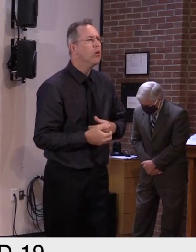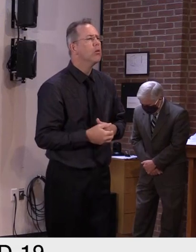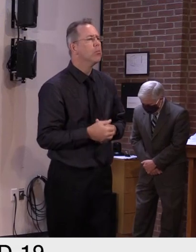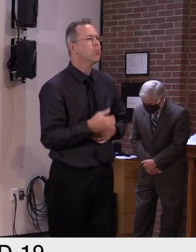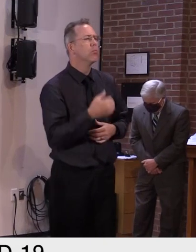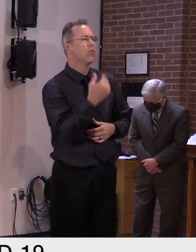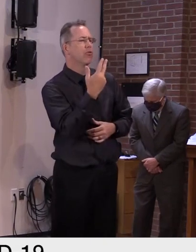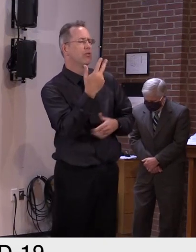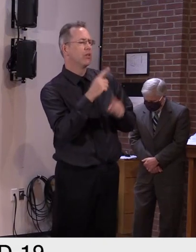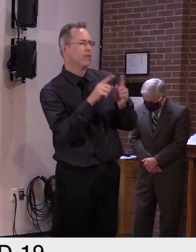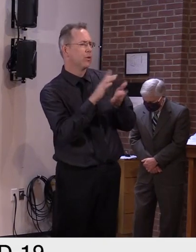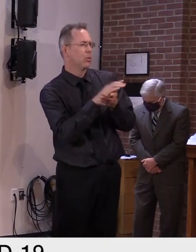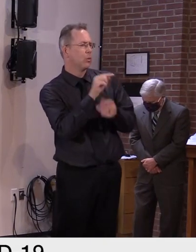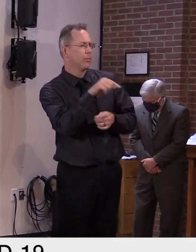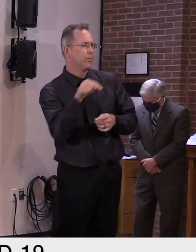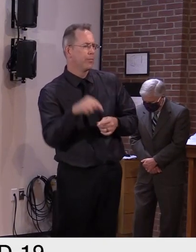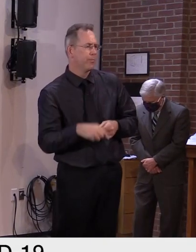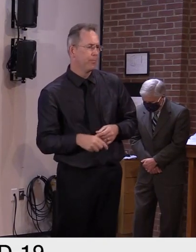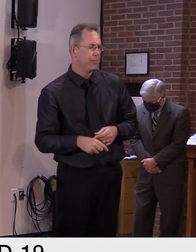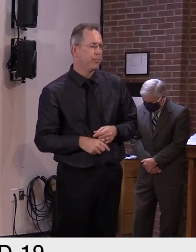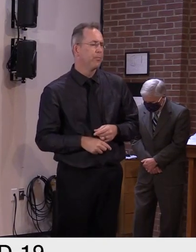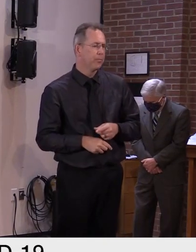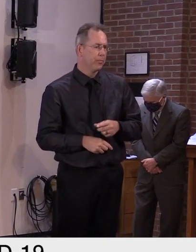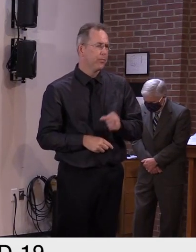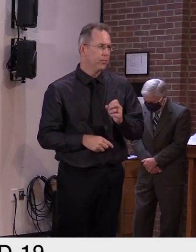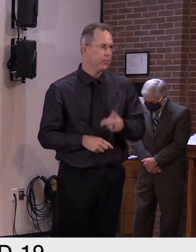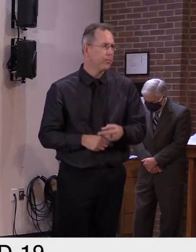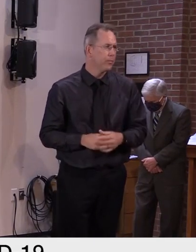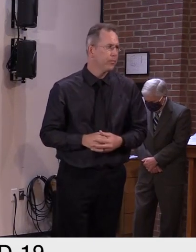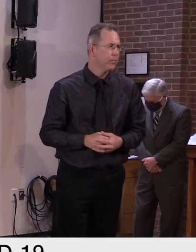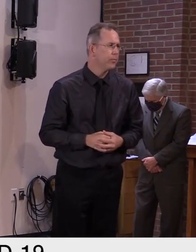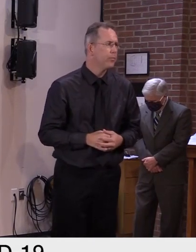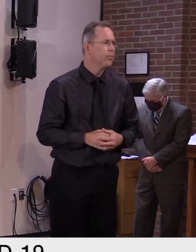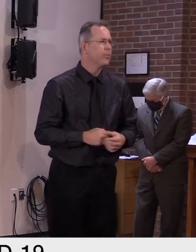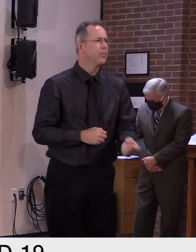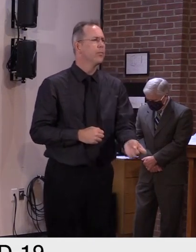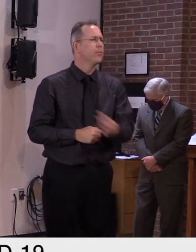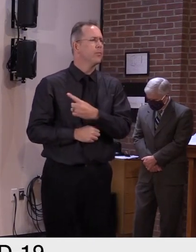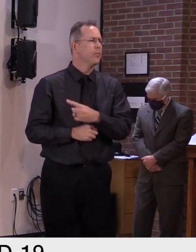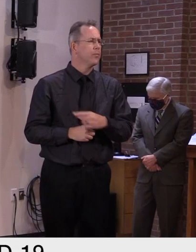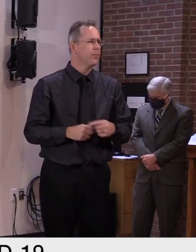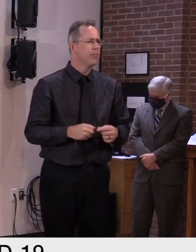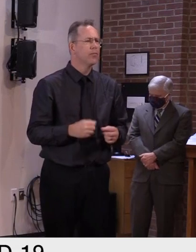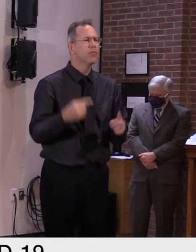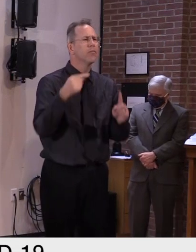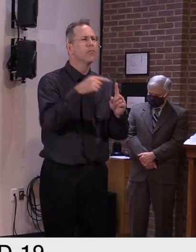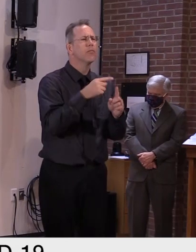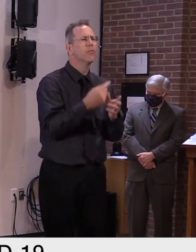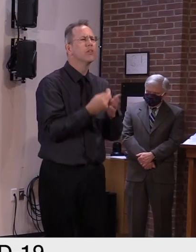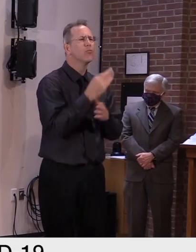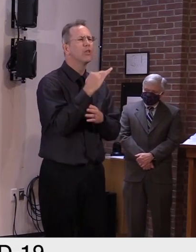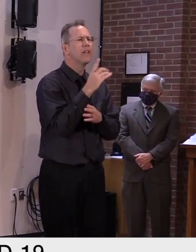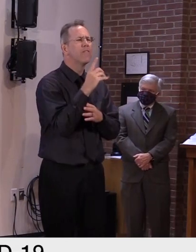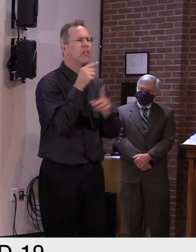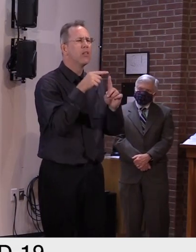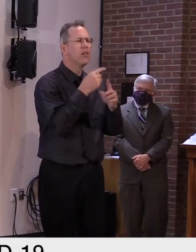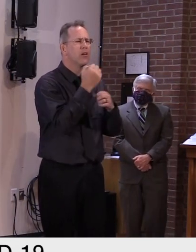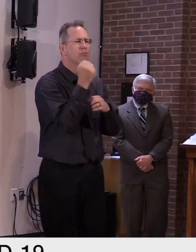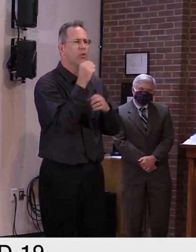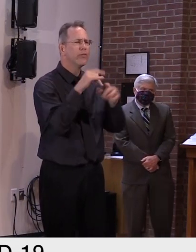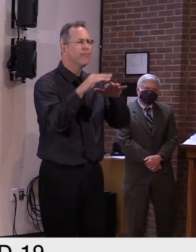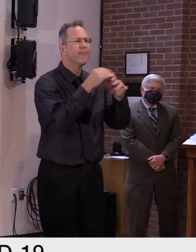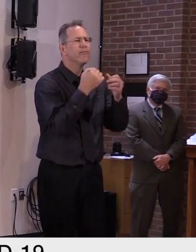Just with the Springfield rally, if there's a business in town that isn't complying with COVID